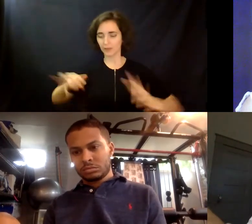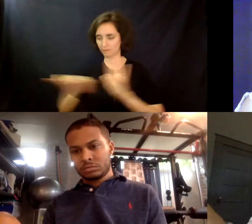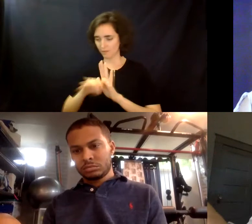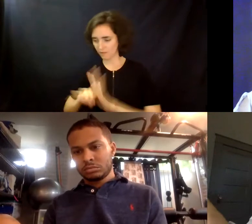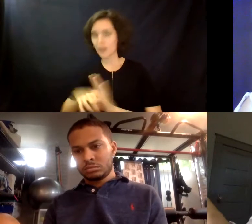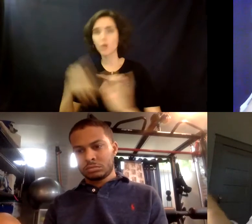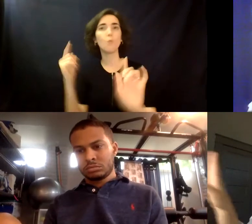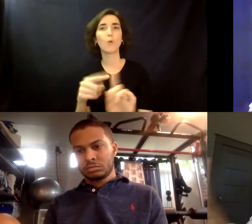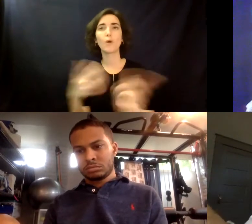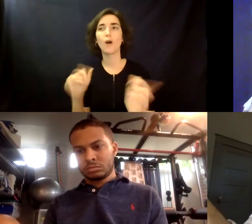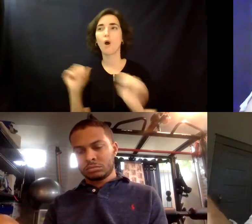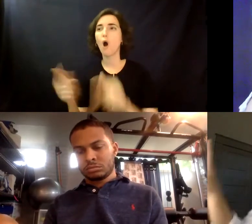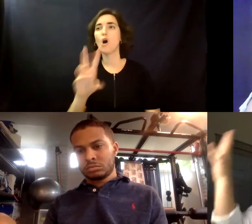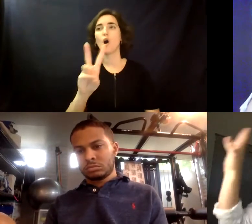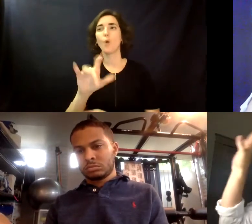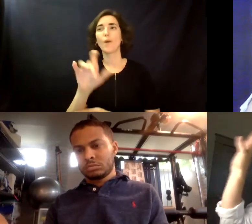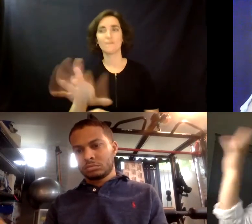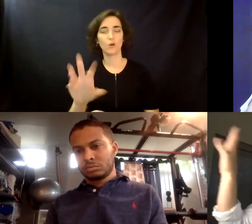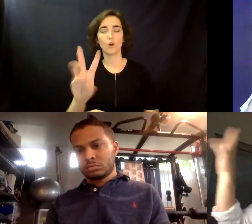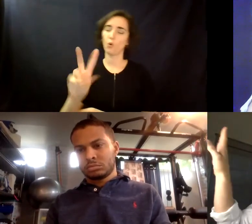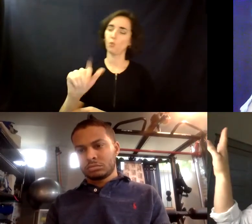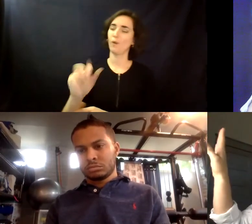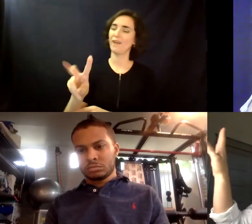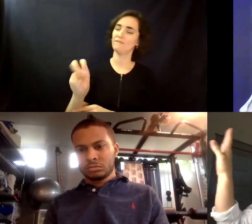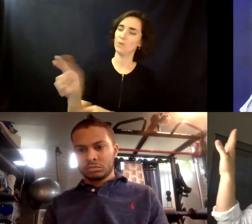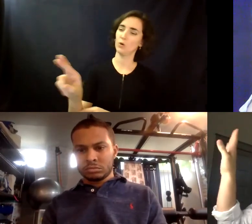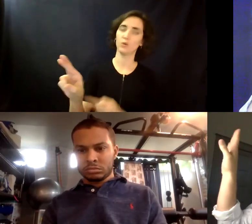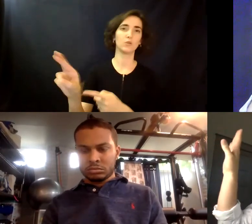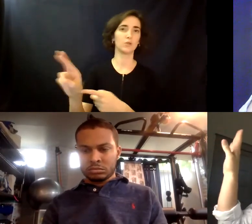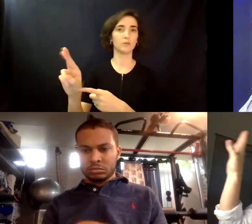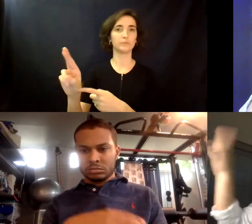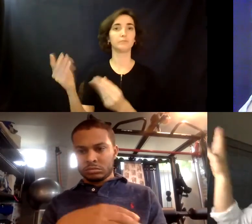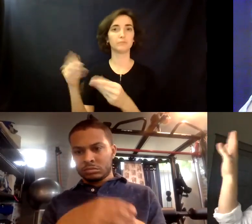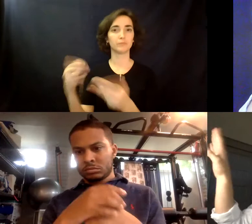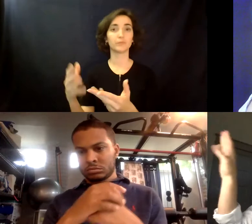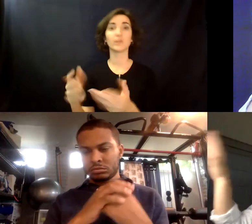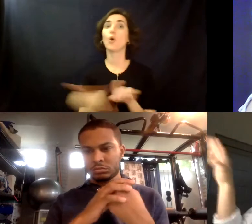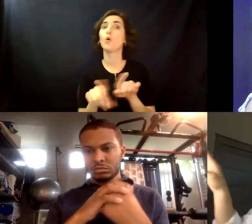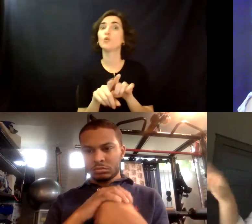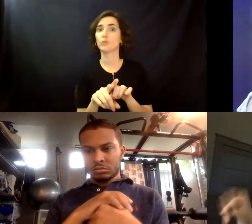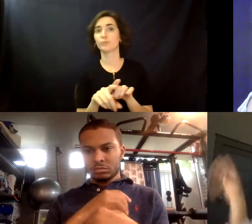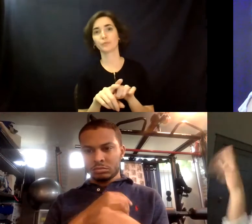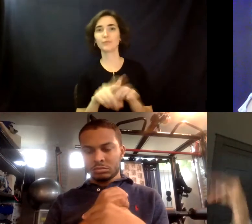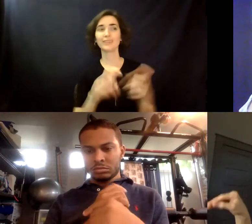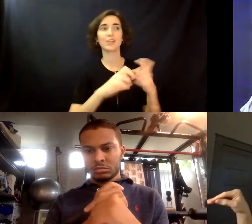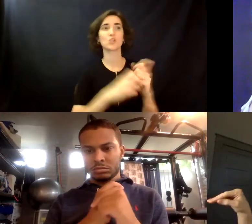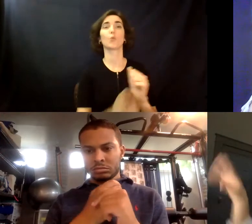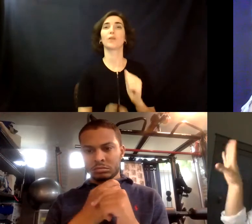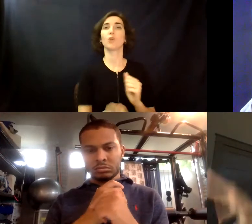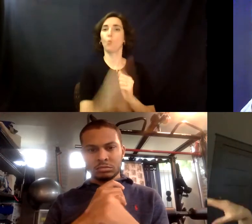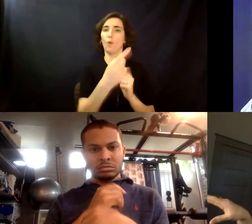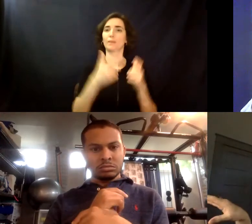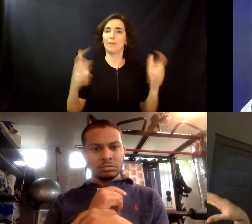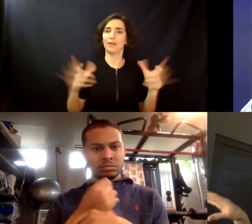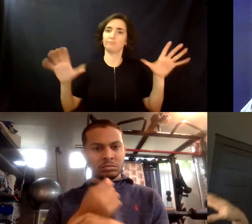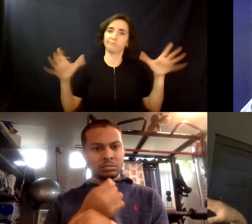waivers that are coming out. And then, you know, again, the big issue with the new single consolidated supports waiver, how is that going